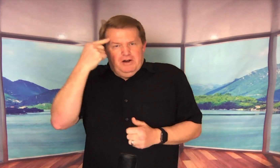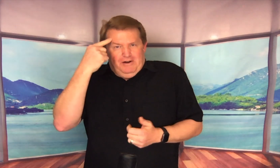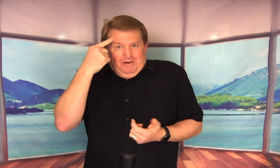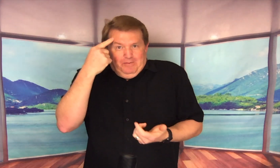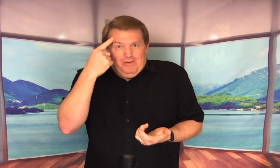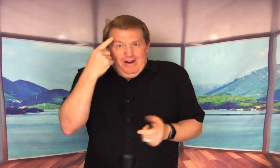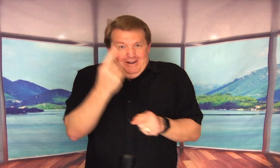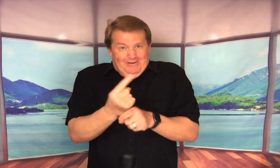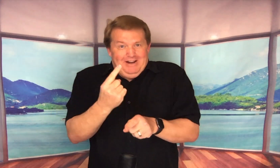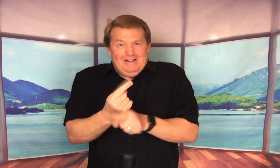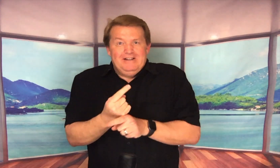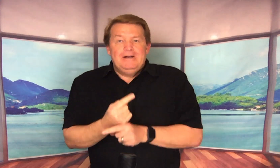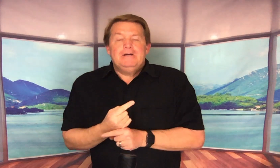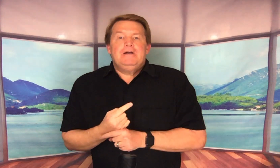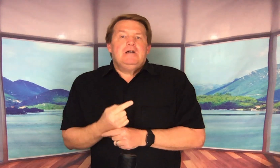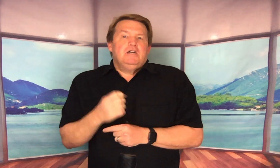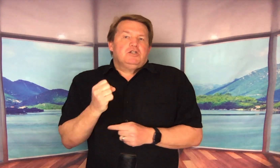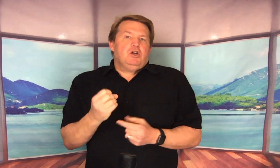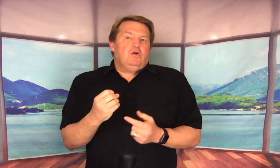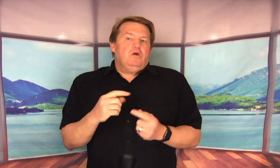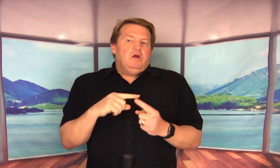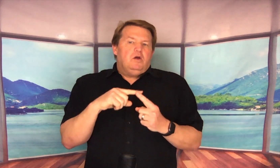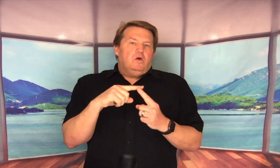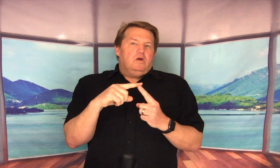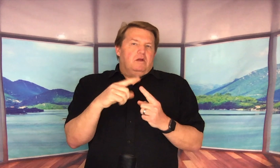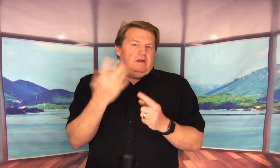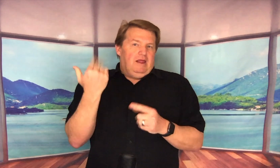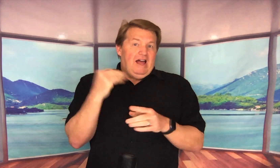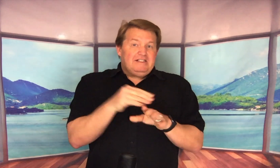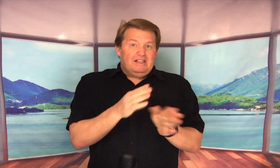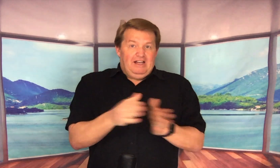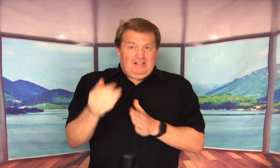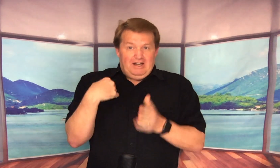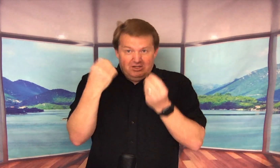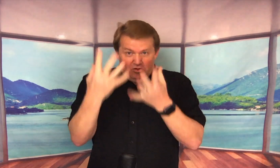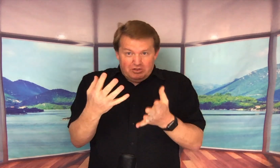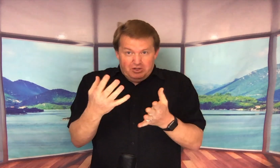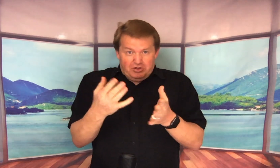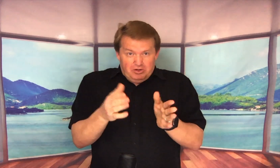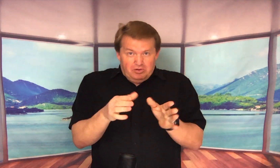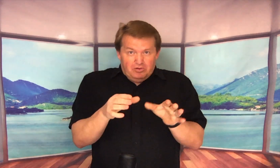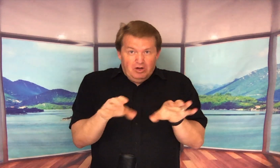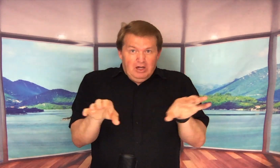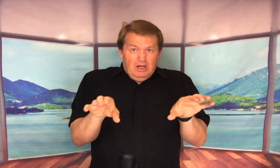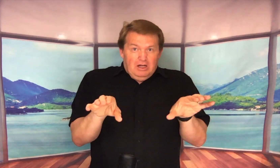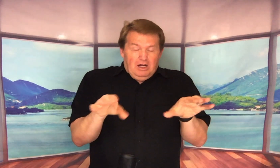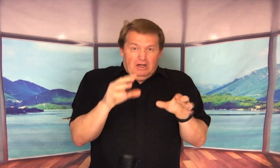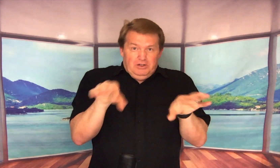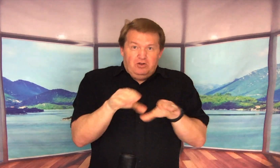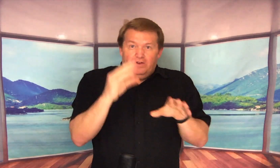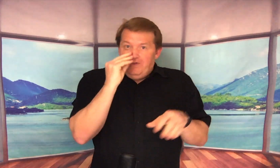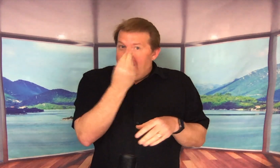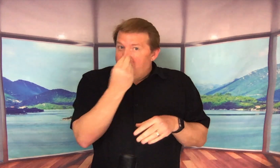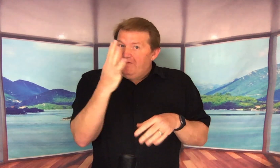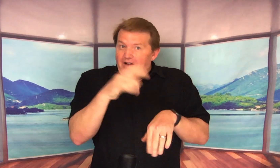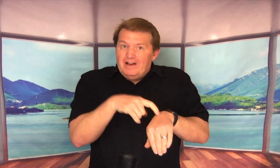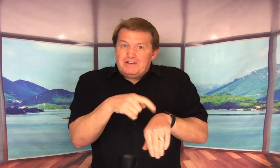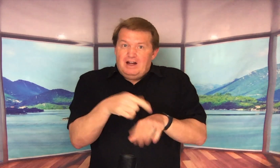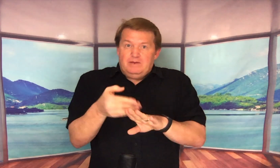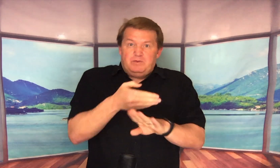our brain, right? So, last lesson, I told you to do the flower 5 times before